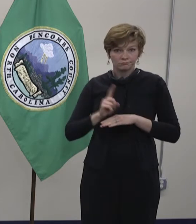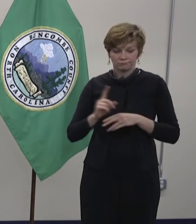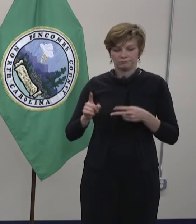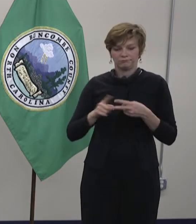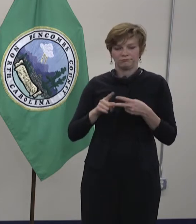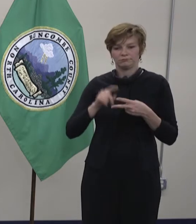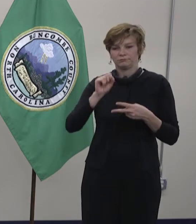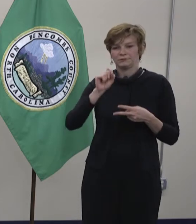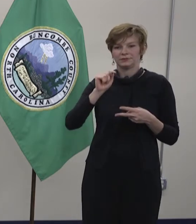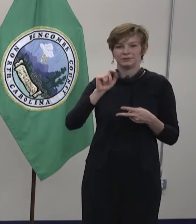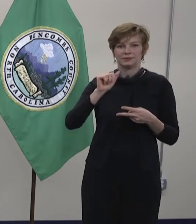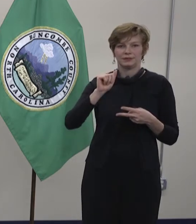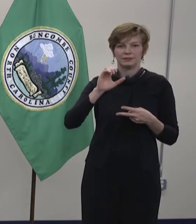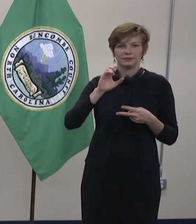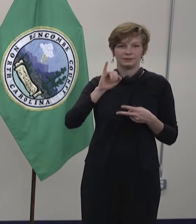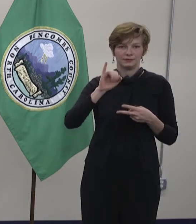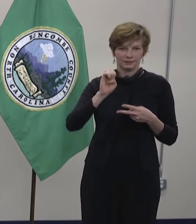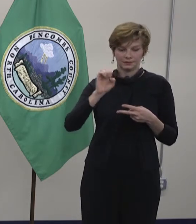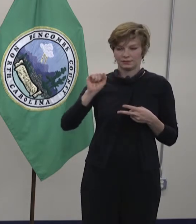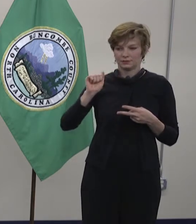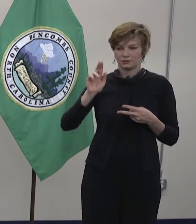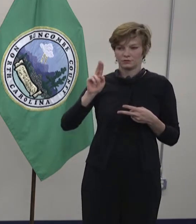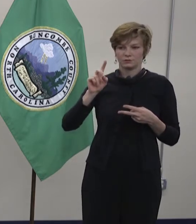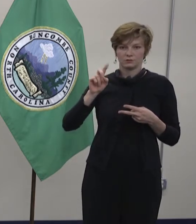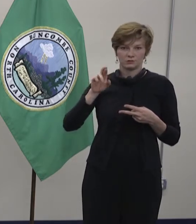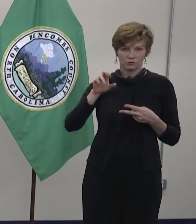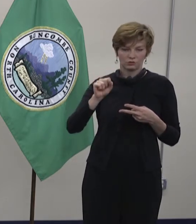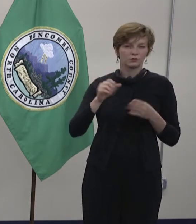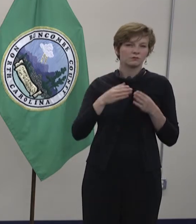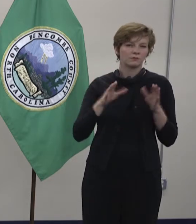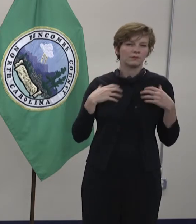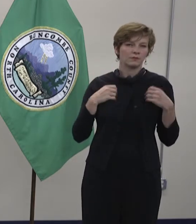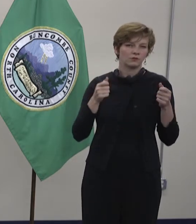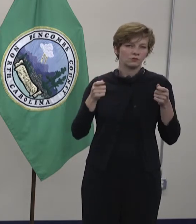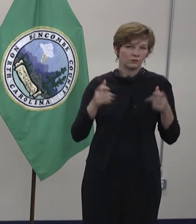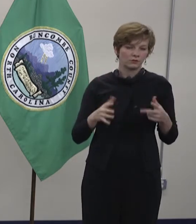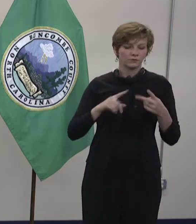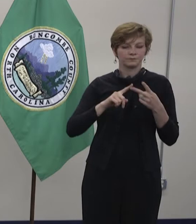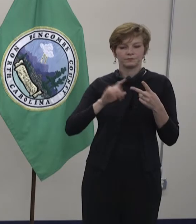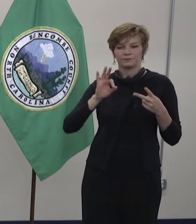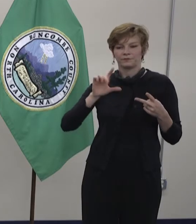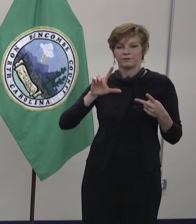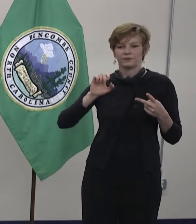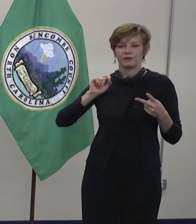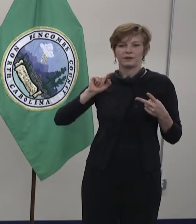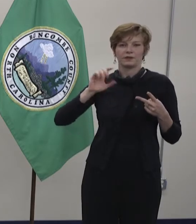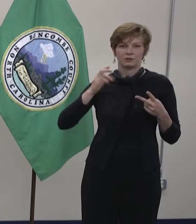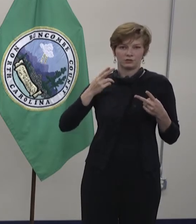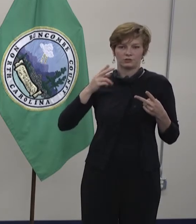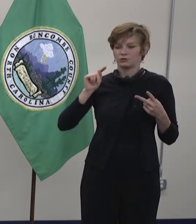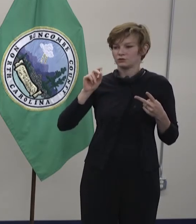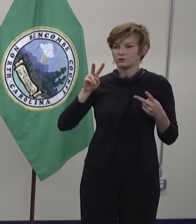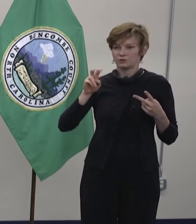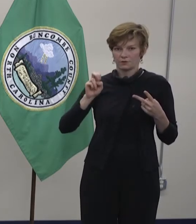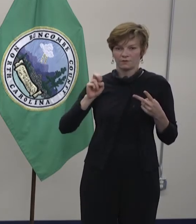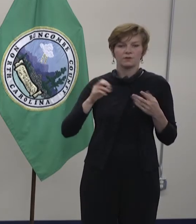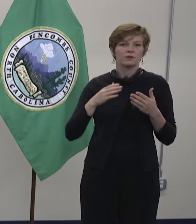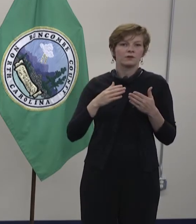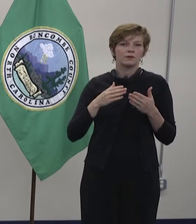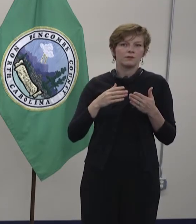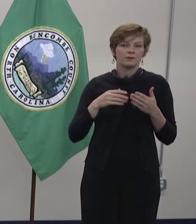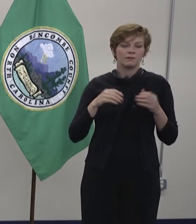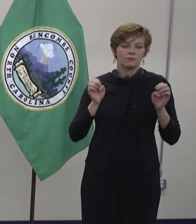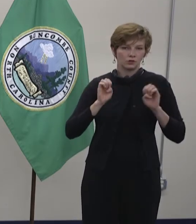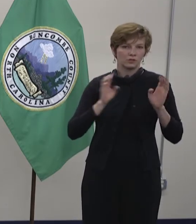by Stacy Saunders, Buncombe County Public Health Director, and Fletcher Tove, Public Health Preparedness Director. And we'll go ahead and get started with